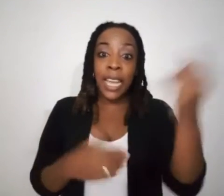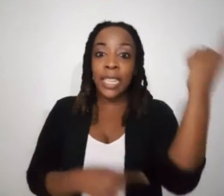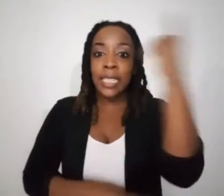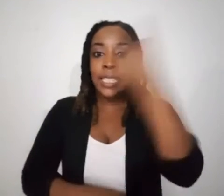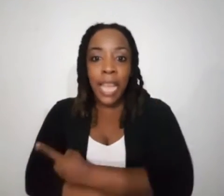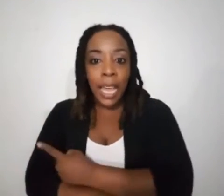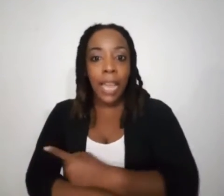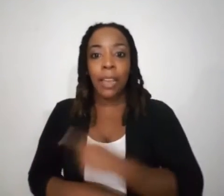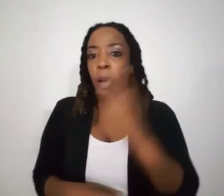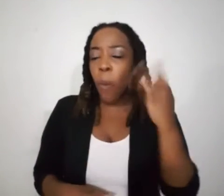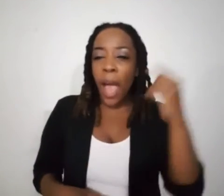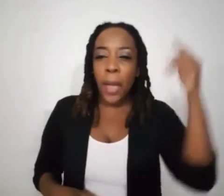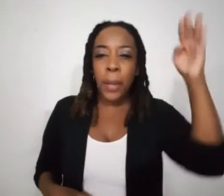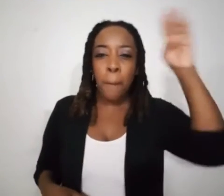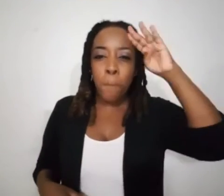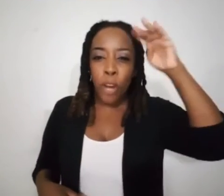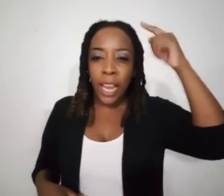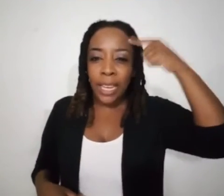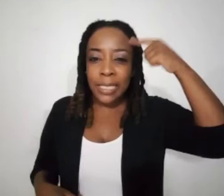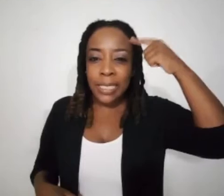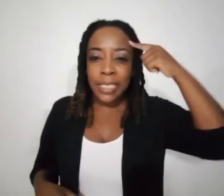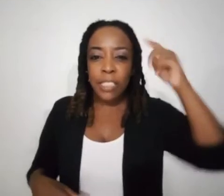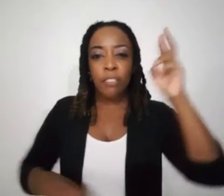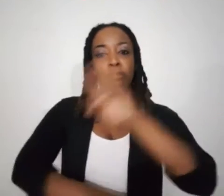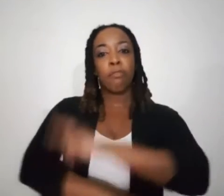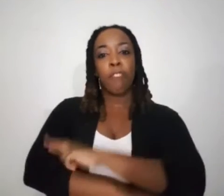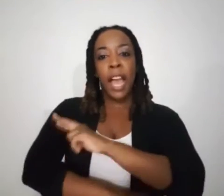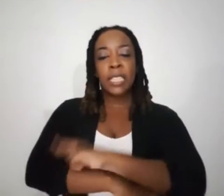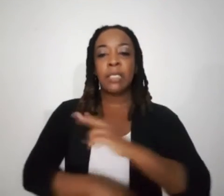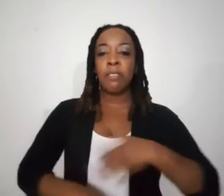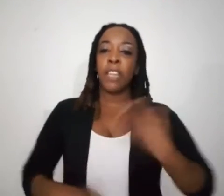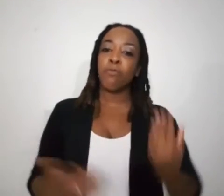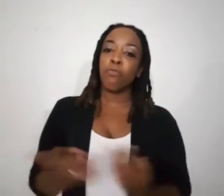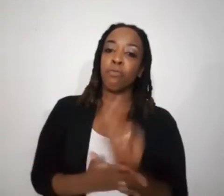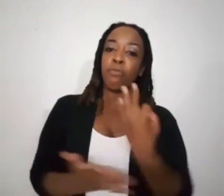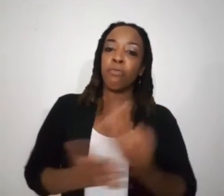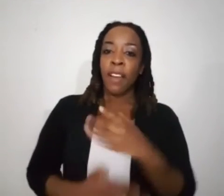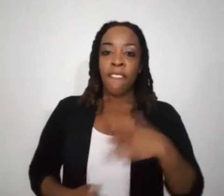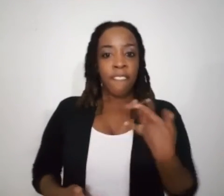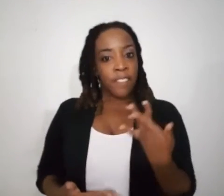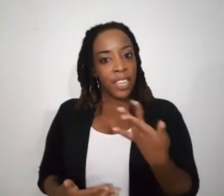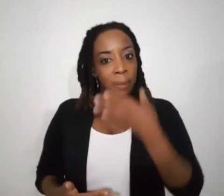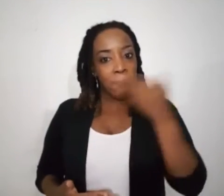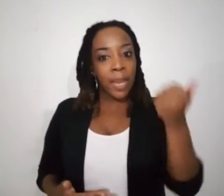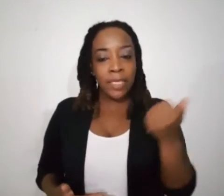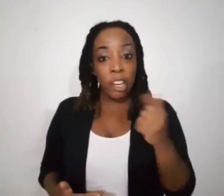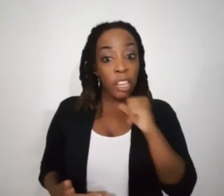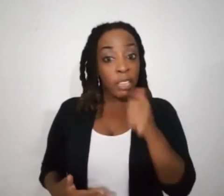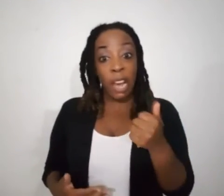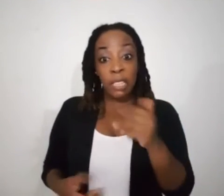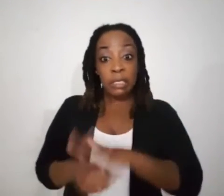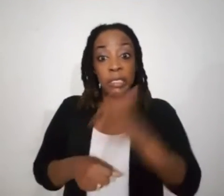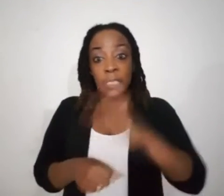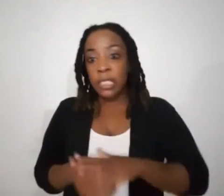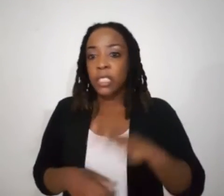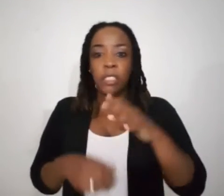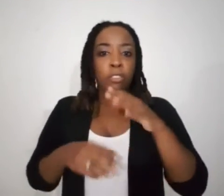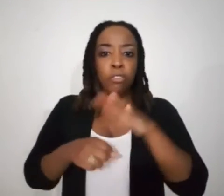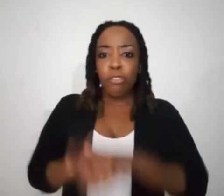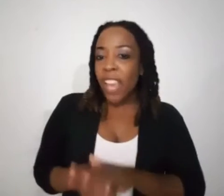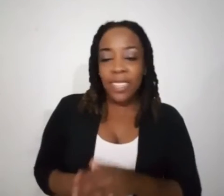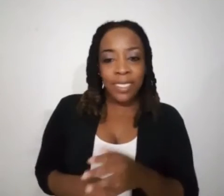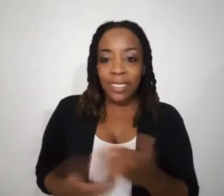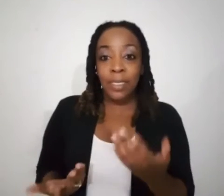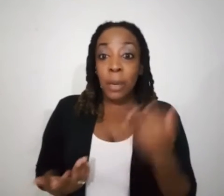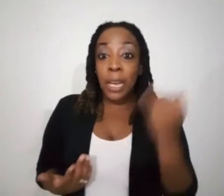rested, and they feel better. They're not as irritable. They're not as stressed. If they don't sleep, they're going